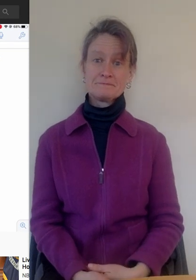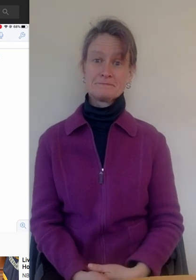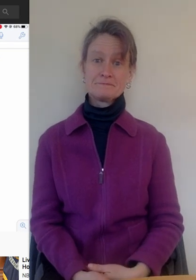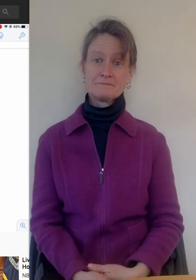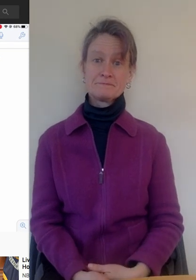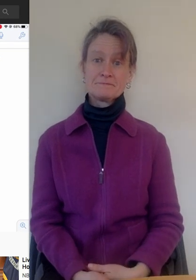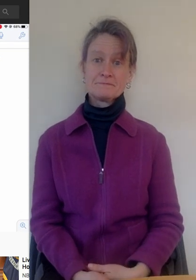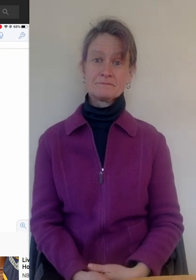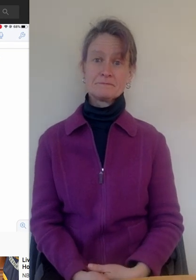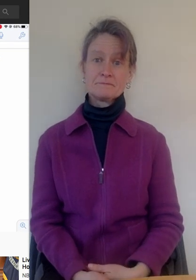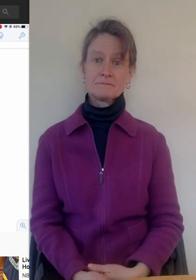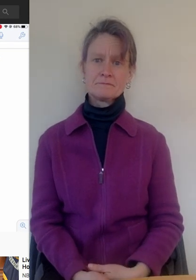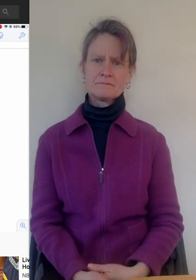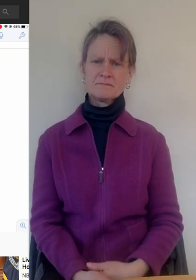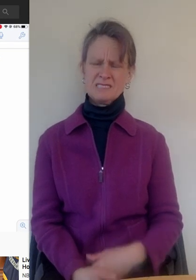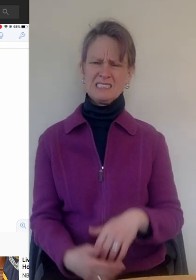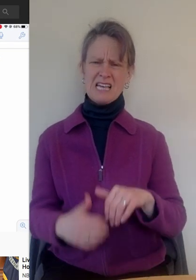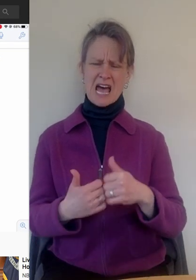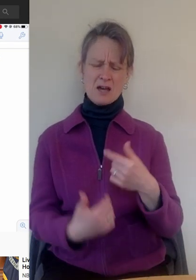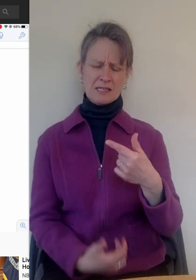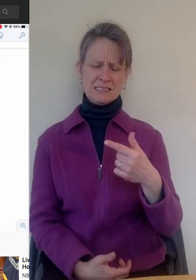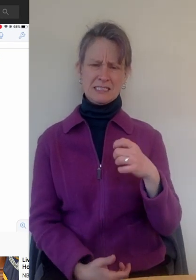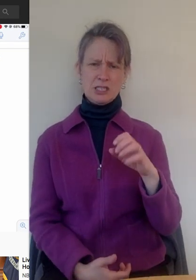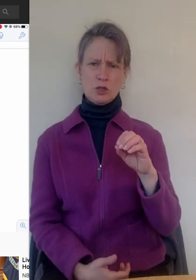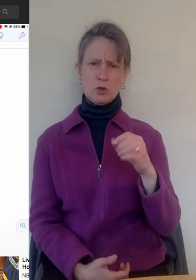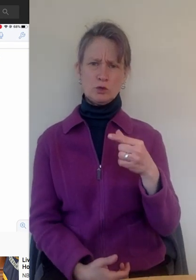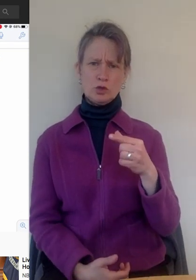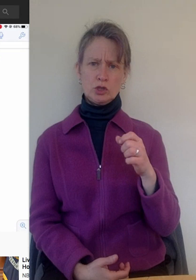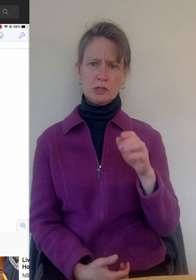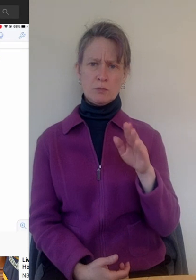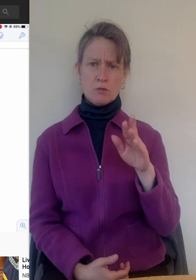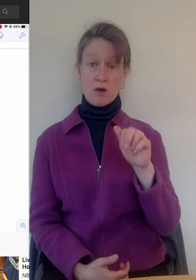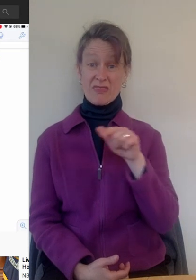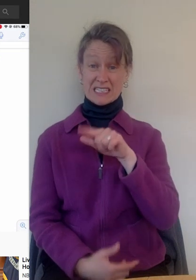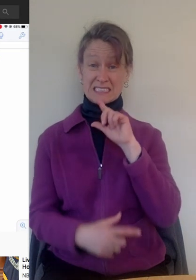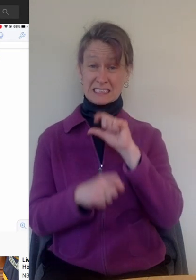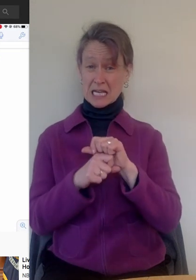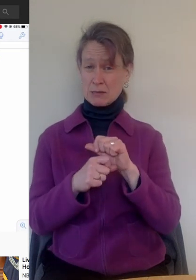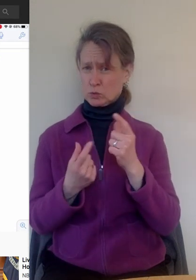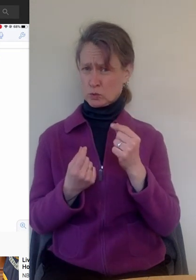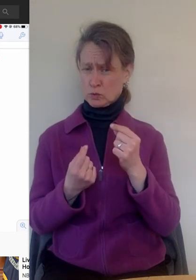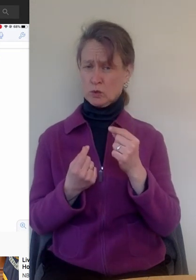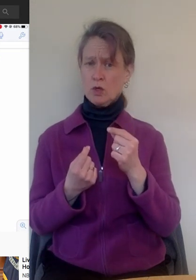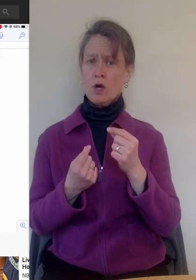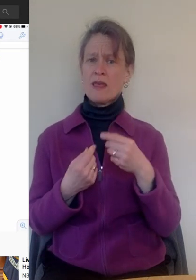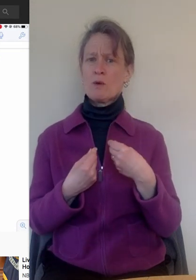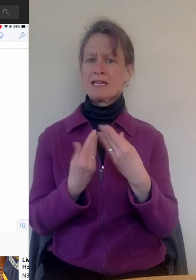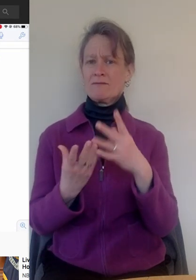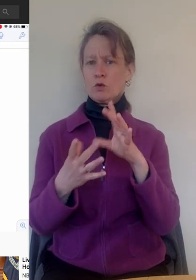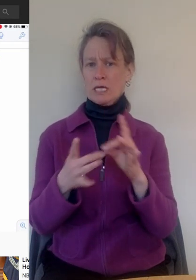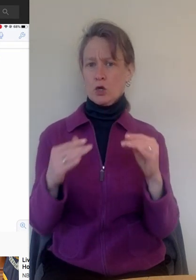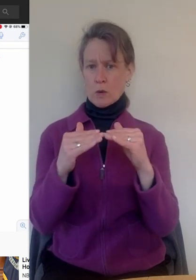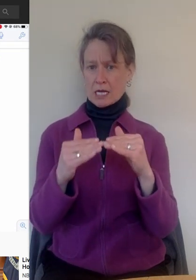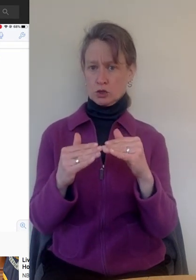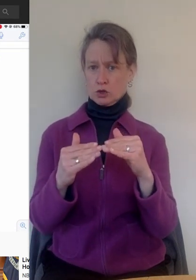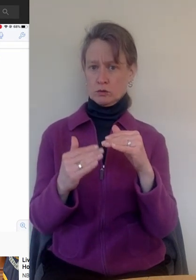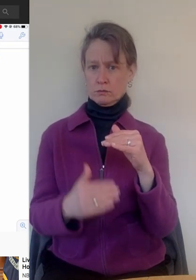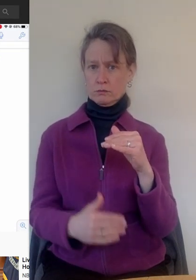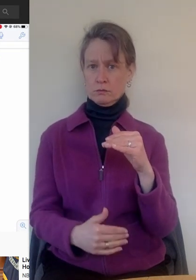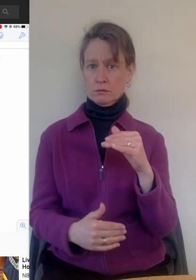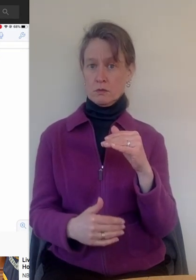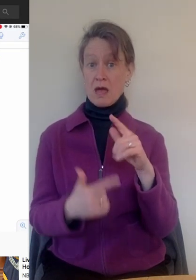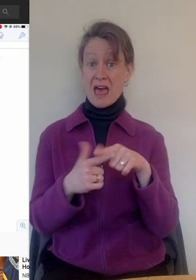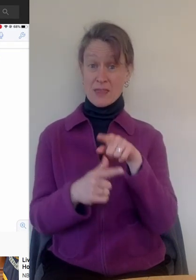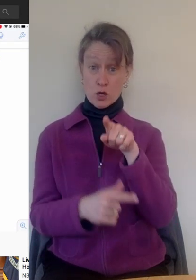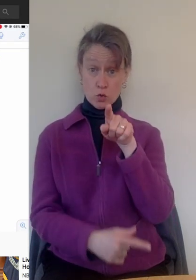So how this GeoGebra assignment works is you're going to be given an equation and you're going